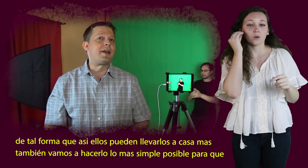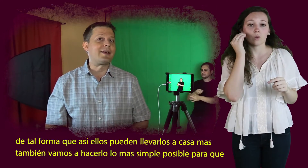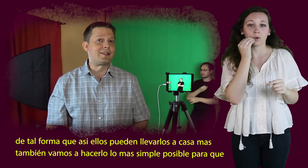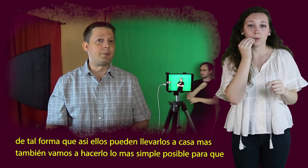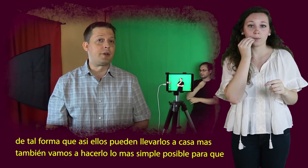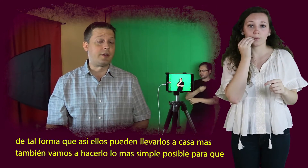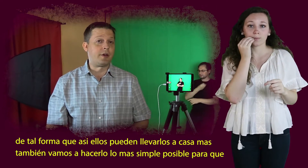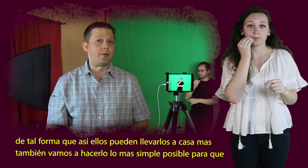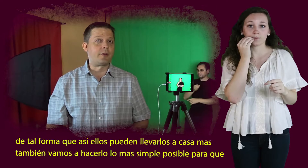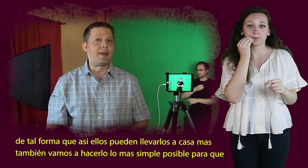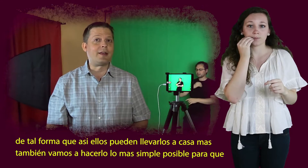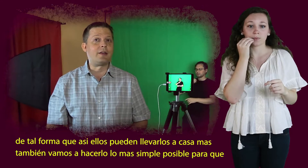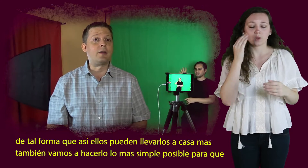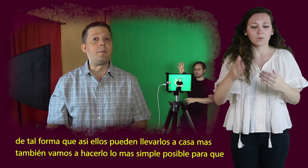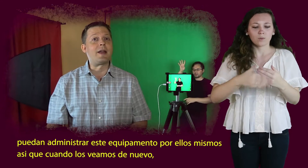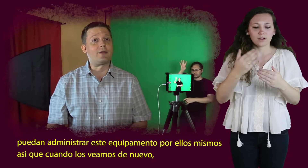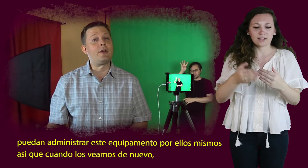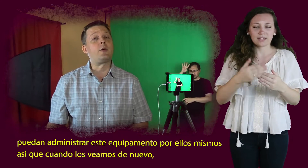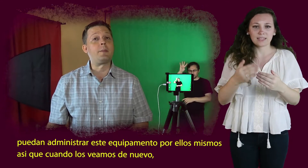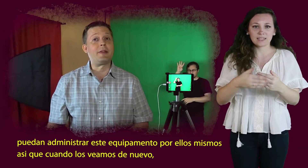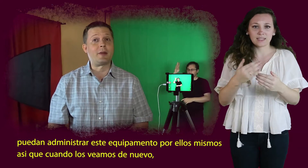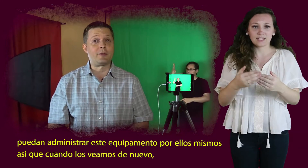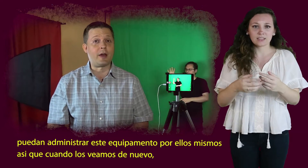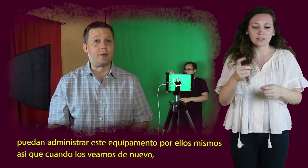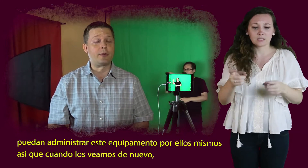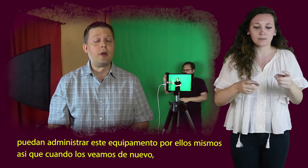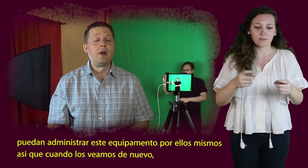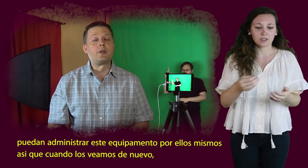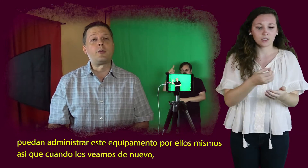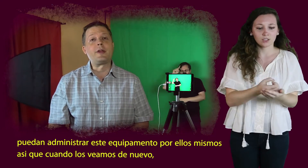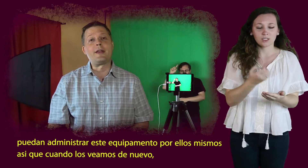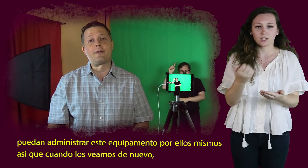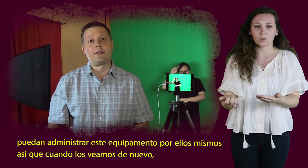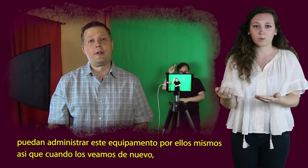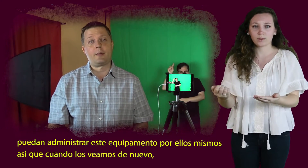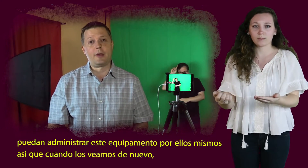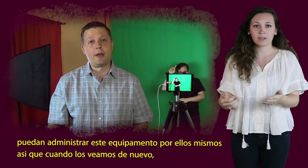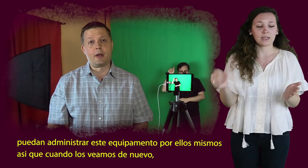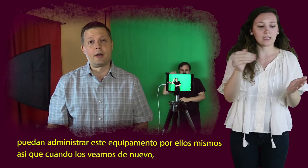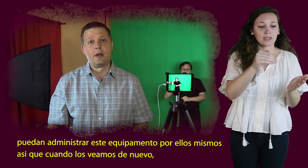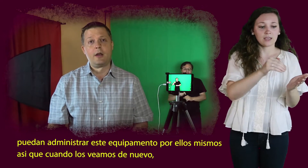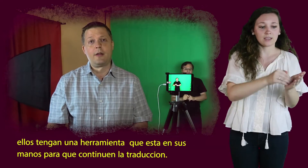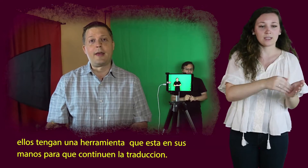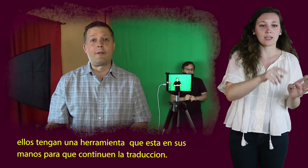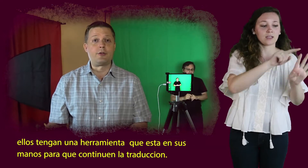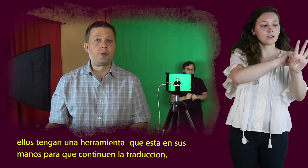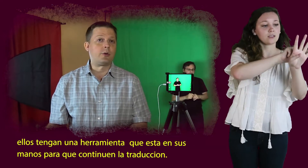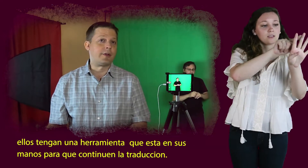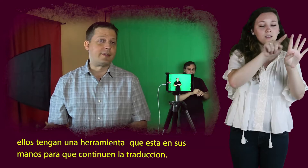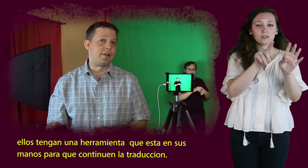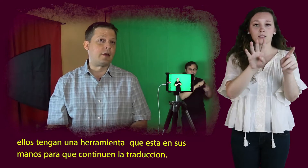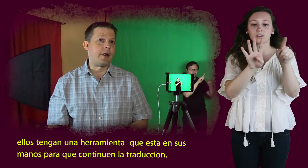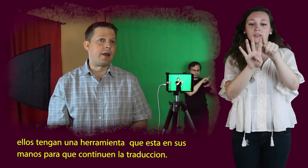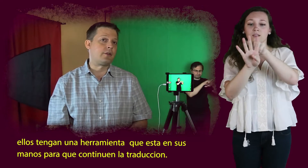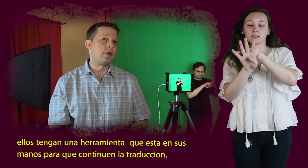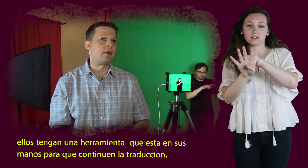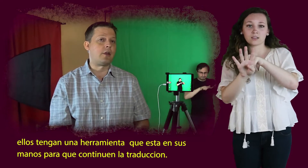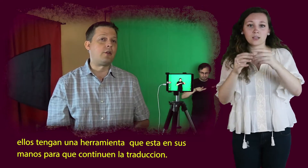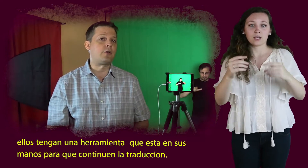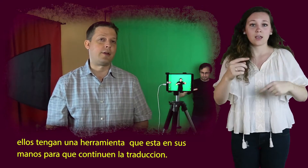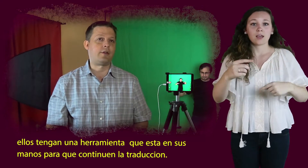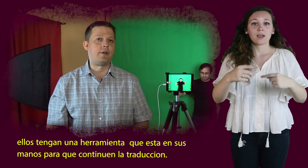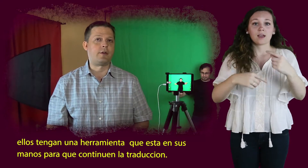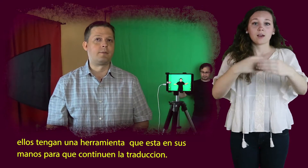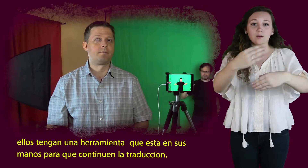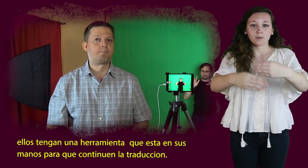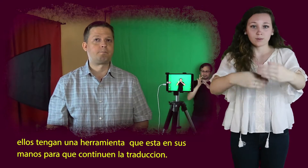also want to make it simple enough so they can manage the equipment themselves. So if we never see them again, they have a tool that's in their hands to